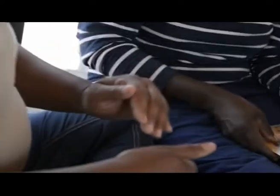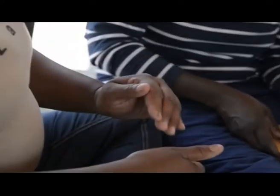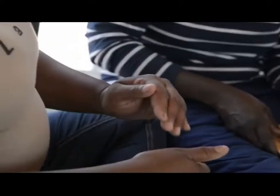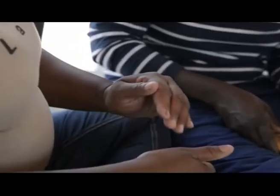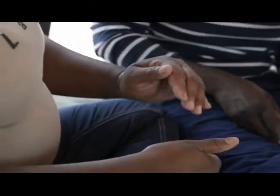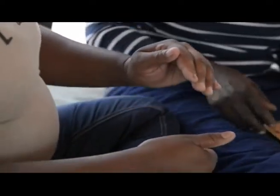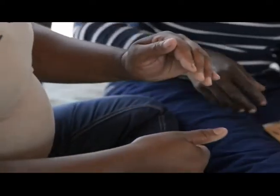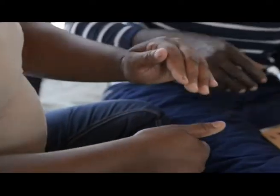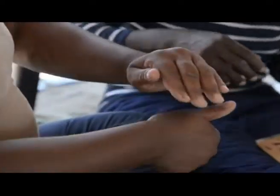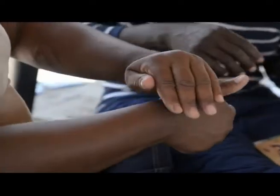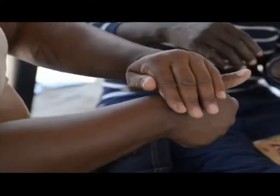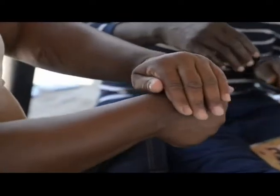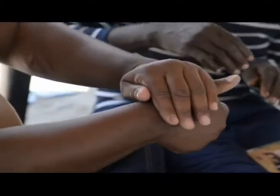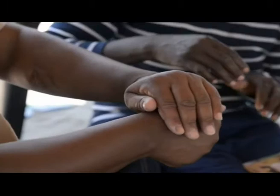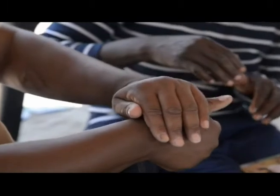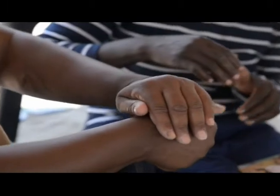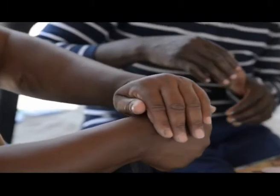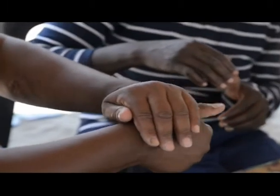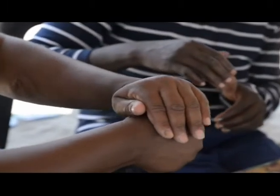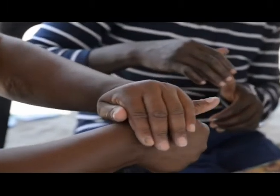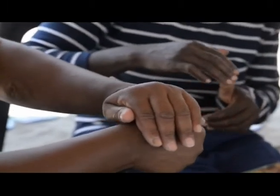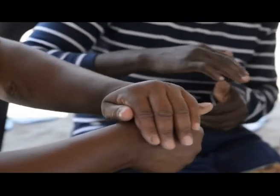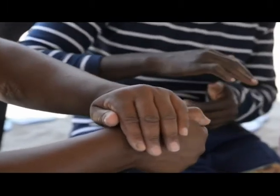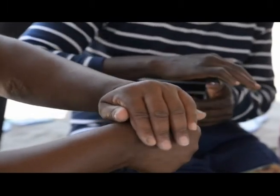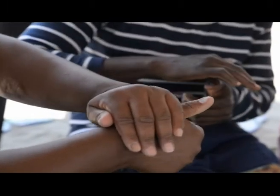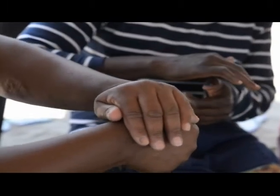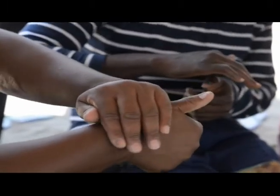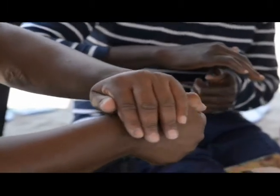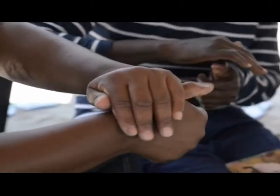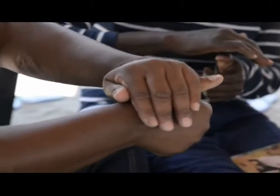tortoise every day but signing is also about having fun together